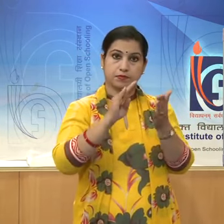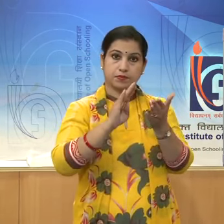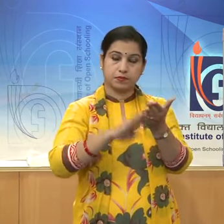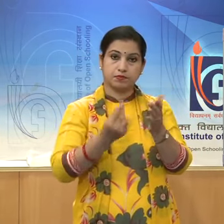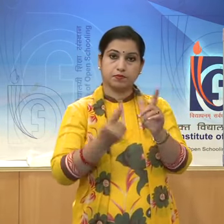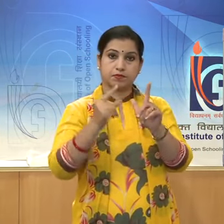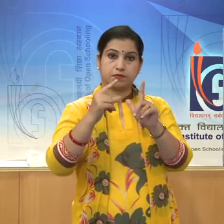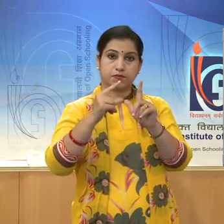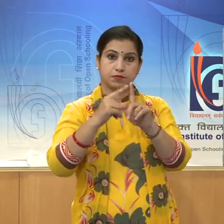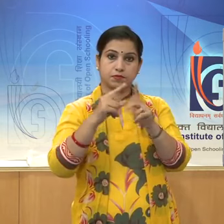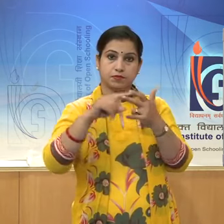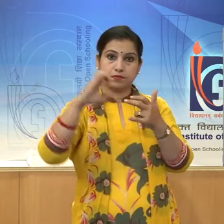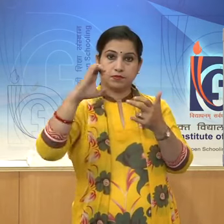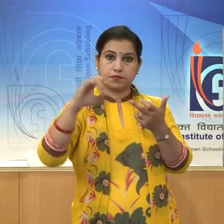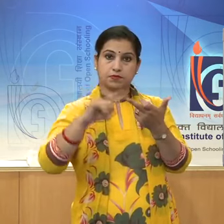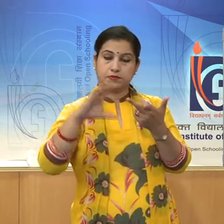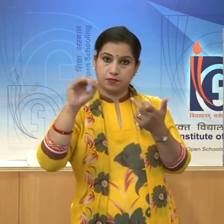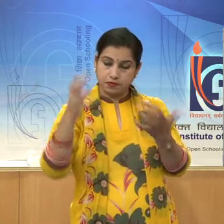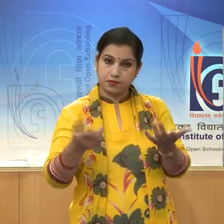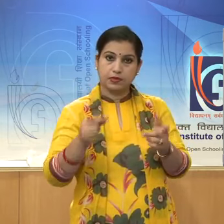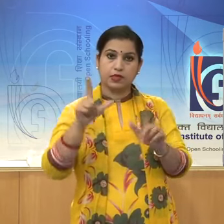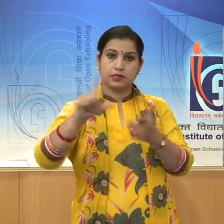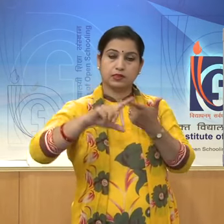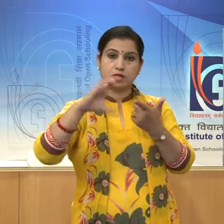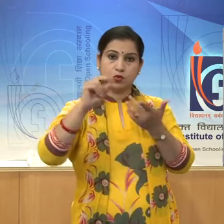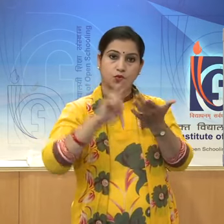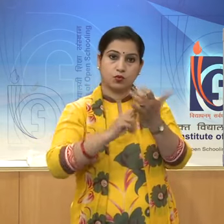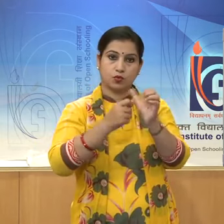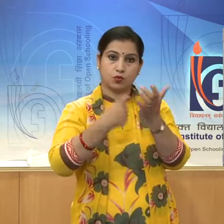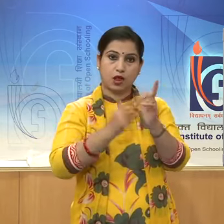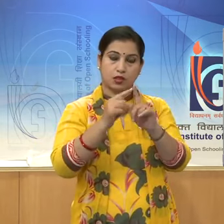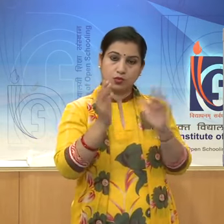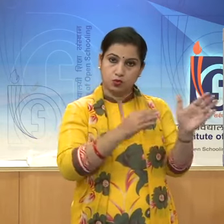Botticelli, Leonardo da Vinci, Raphael,